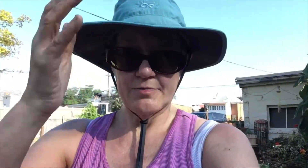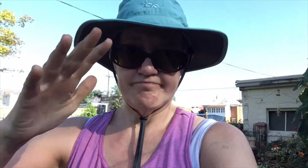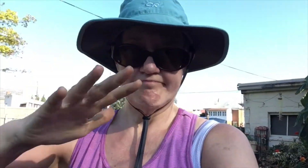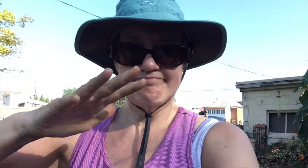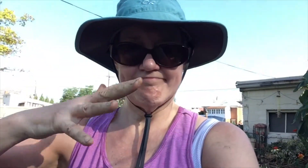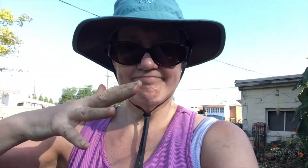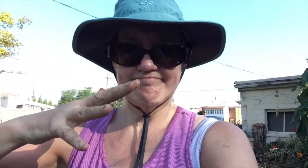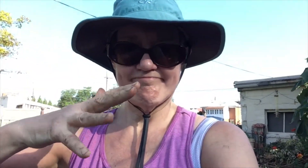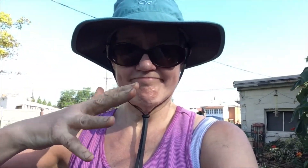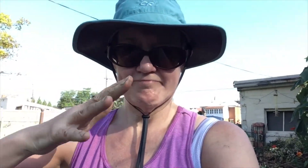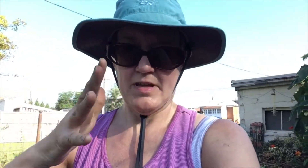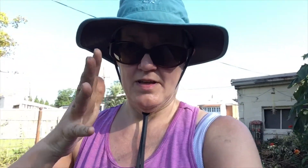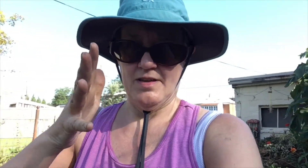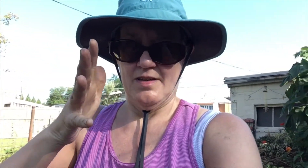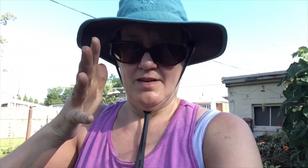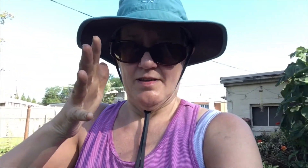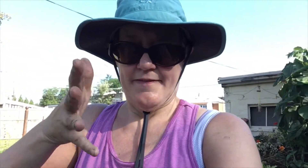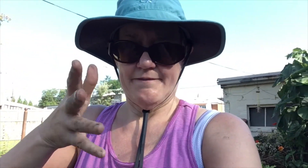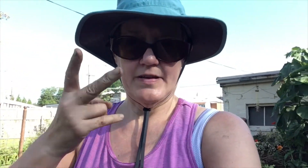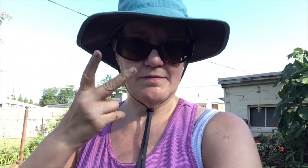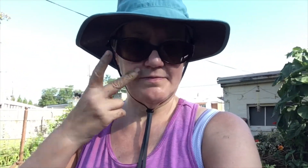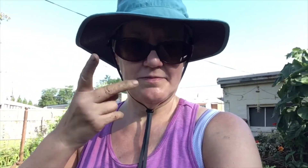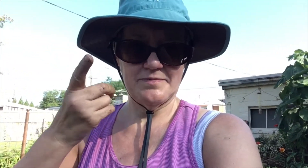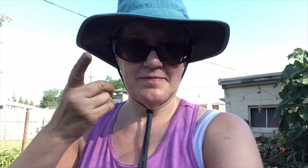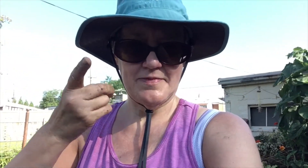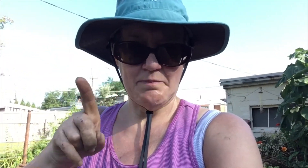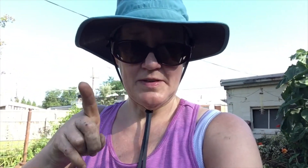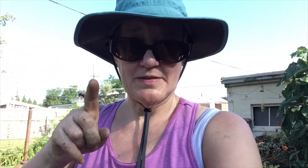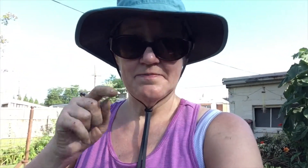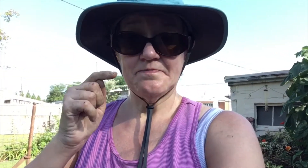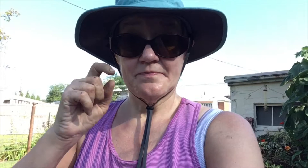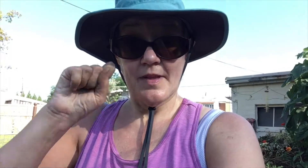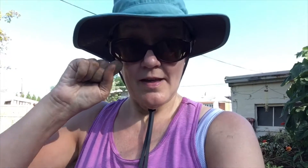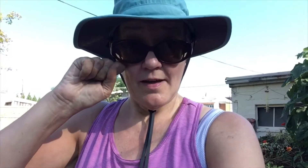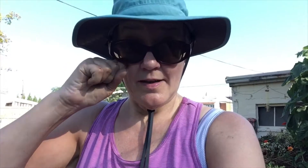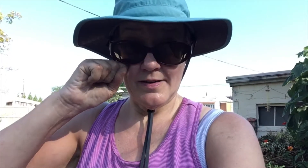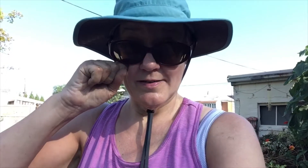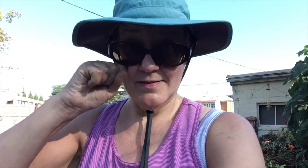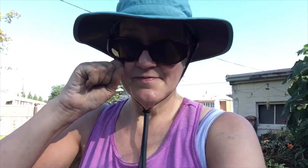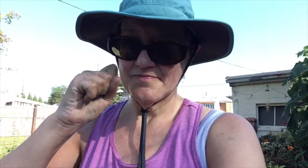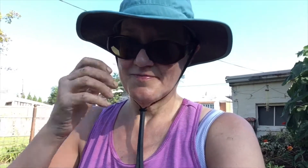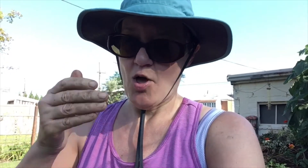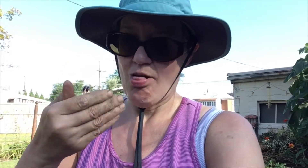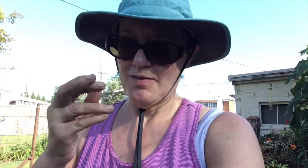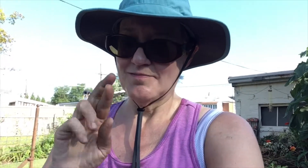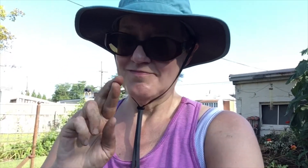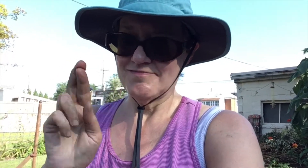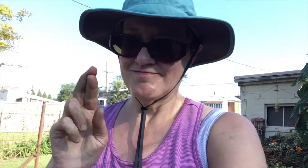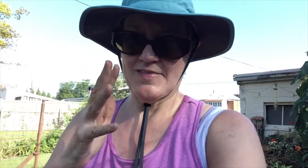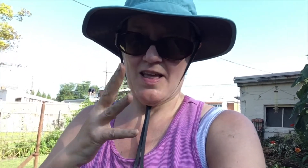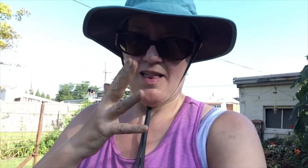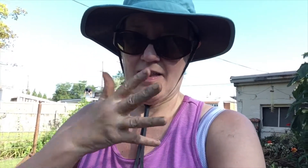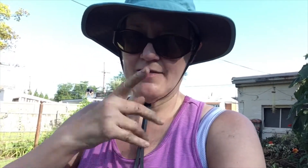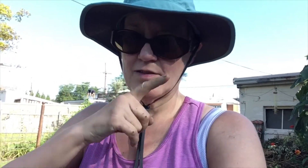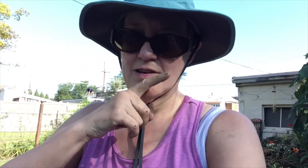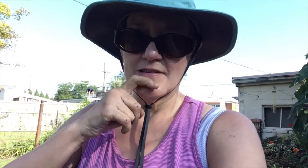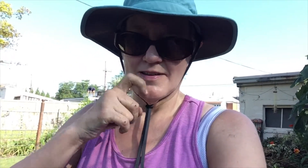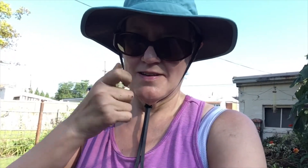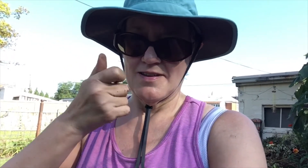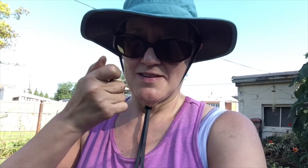So the cabbage is struggling, but I'm going to go ahead and leave it and see what happens. The onions, they're almost ready. I'm going to leave them to